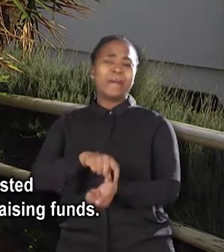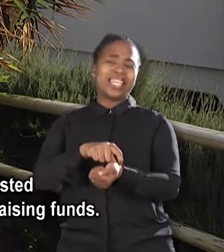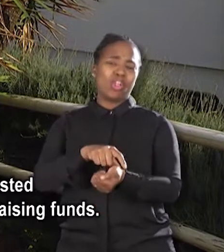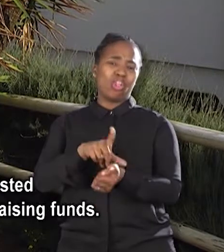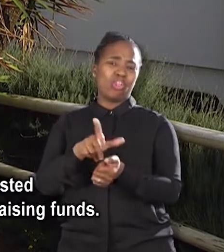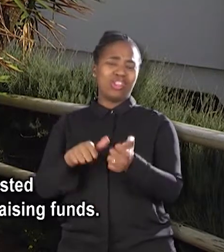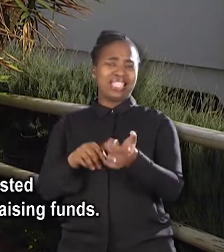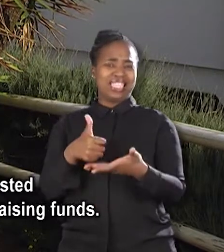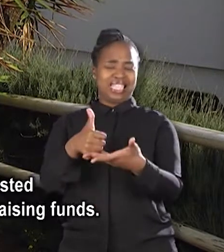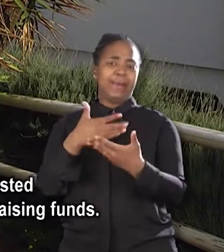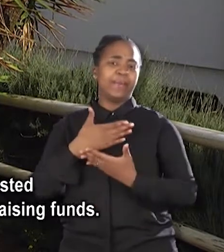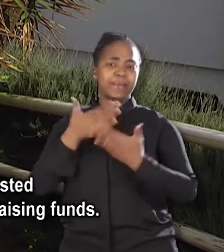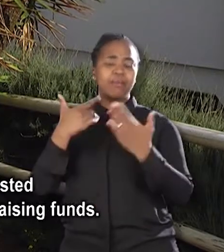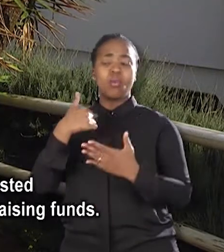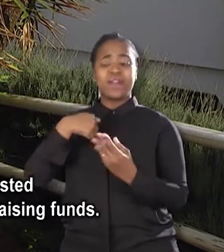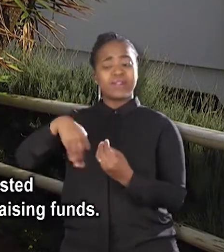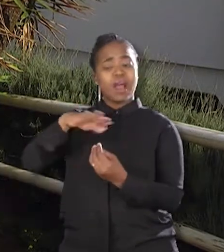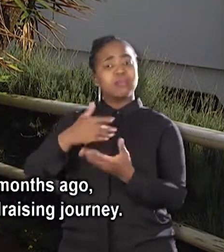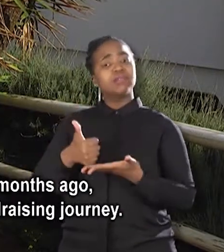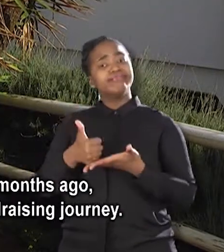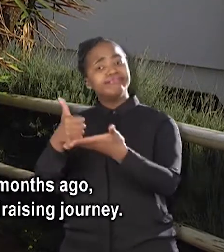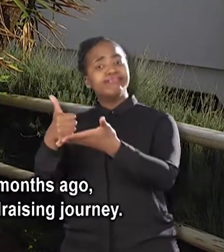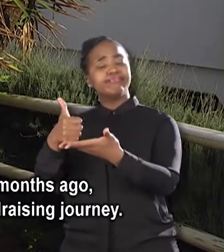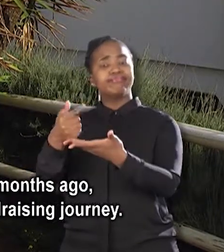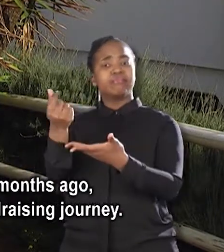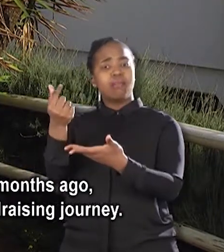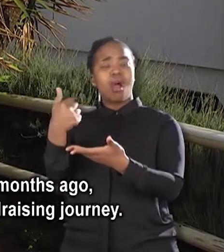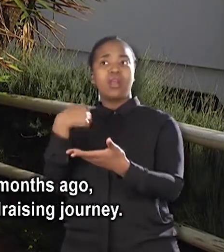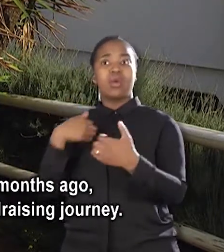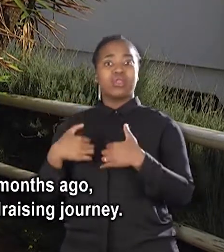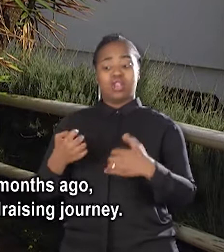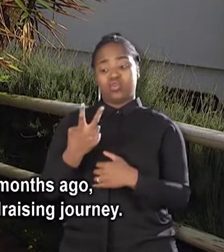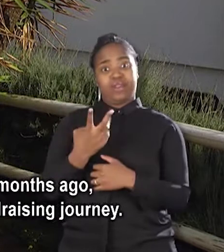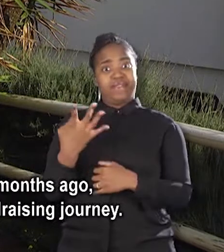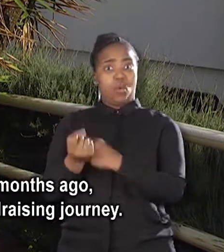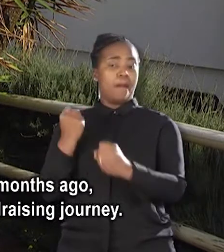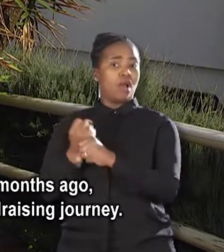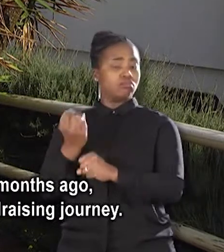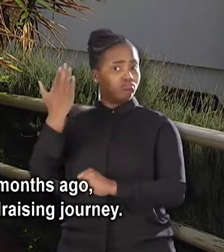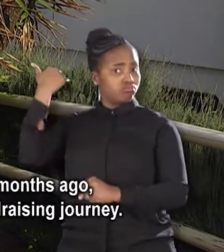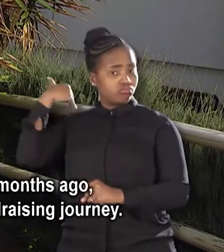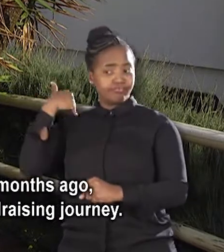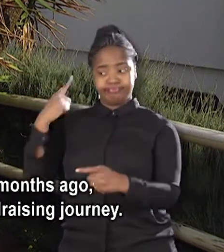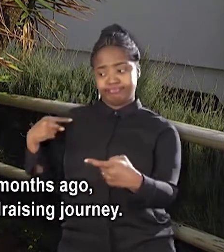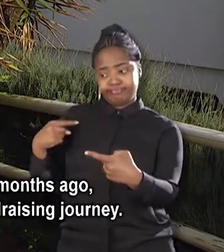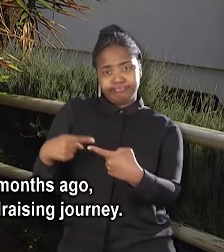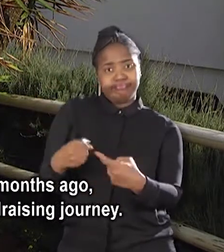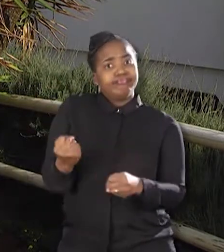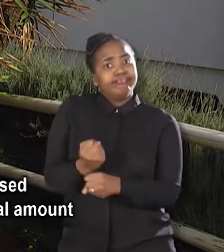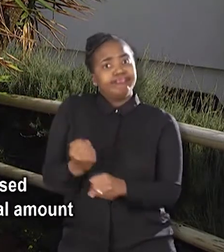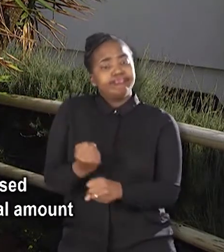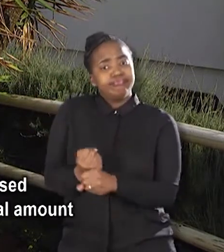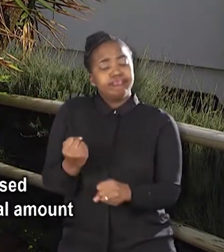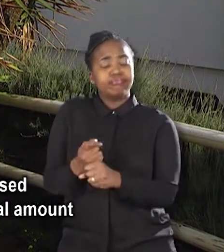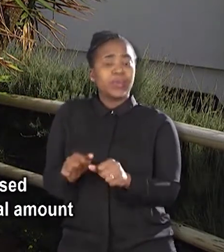procedure. So we assisted the family with raising funds. We started 24 months ago. It was really a fundraising